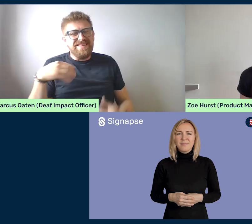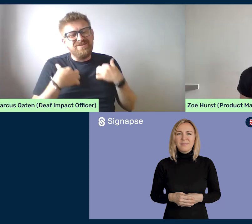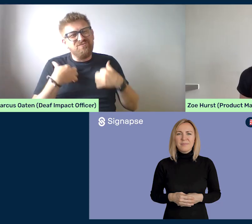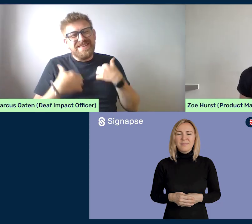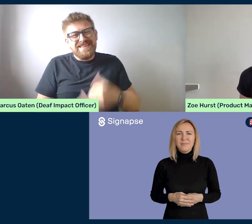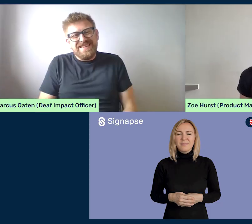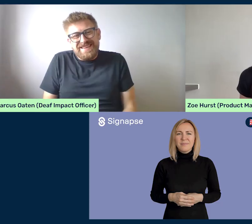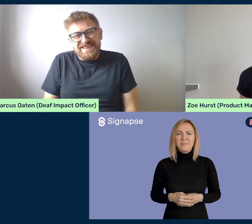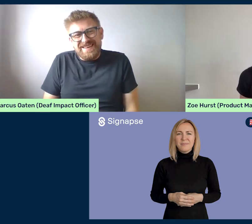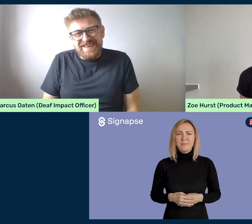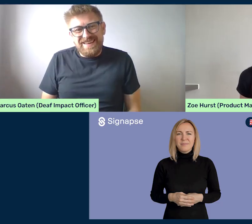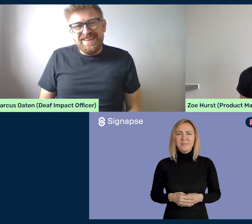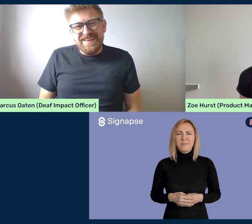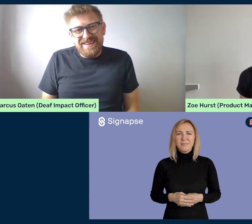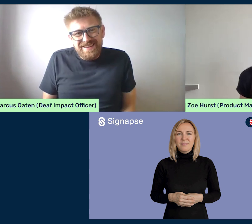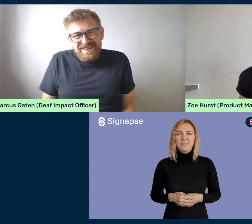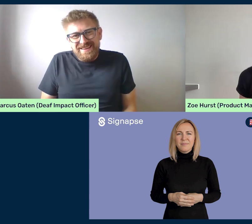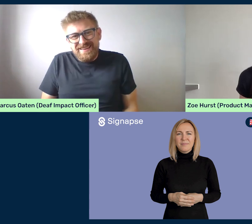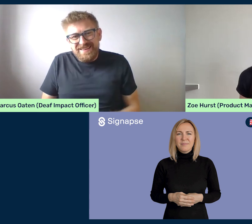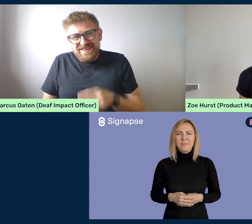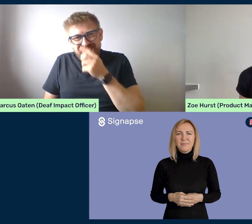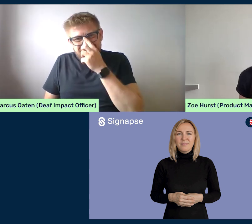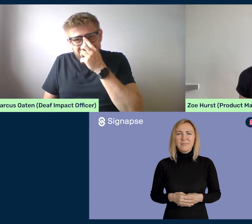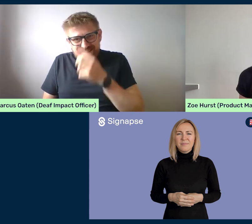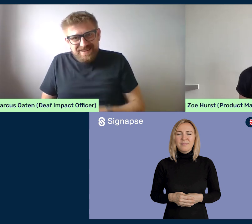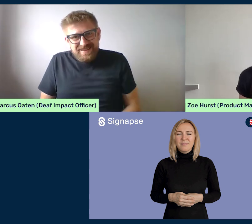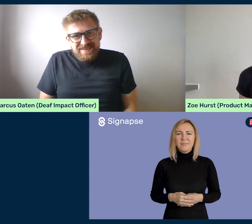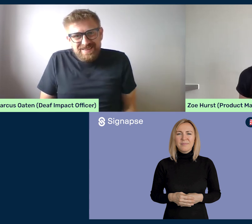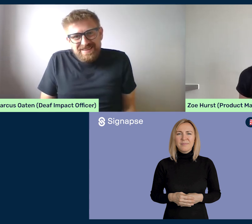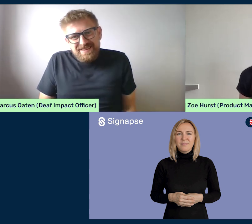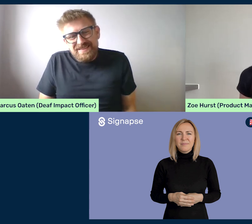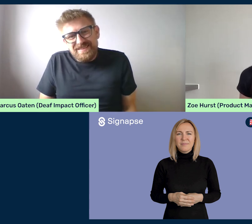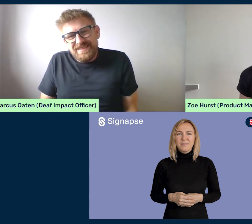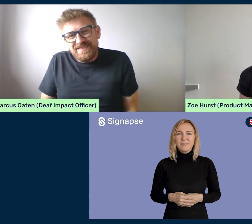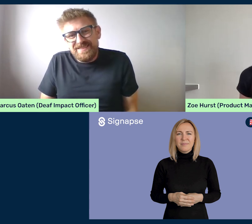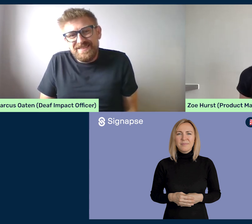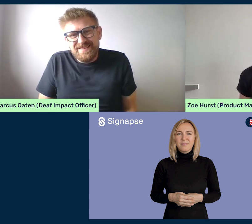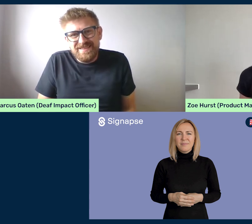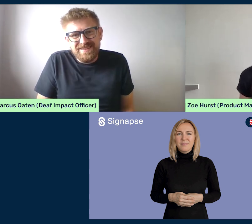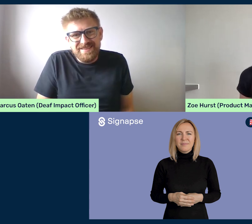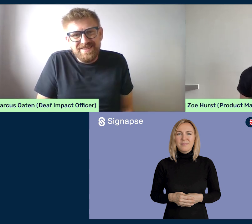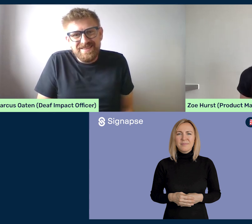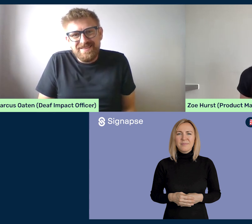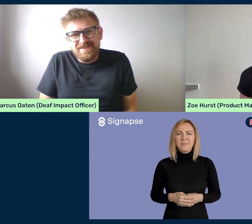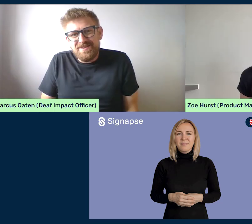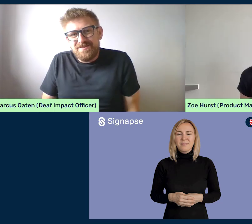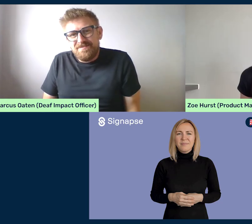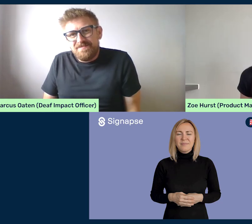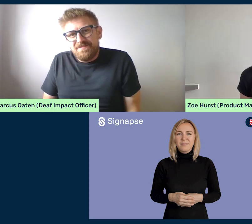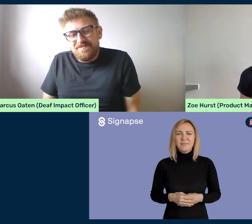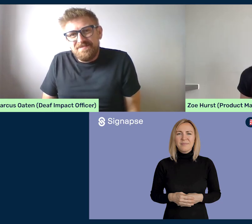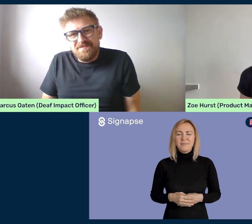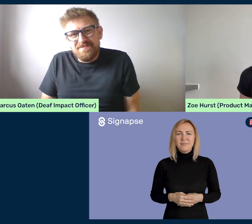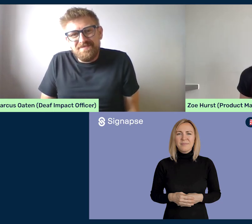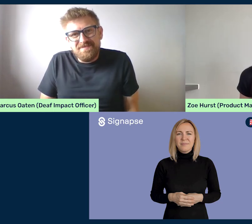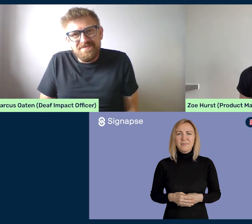said. So it's good to see an interest in how they perceive it from the outset to the actual launch and the difference and improvements that we've been